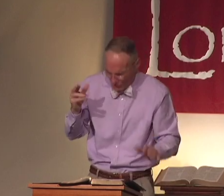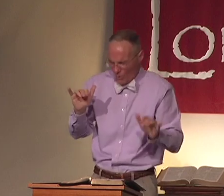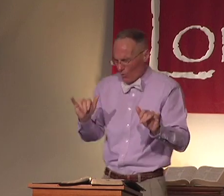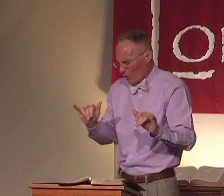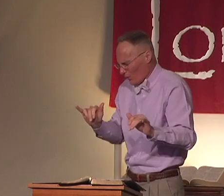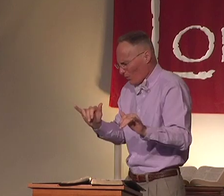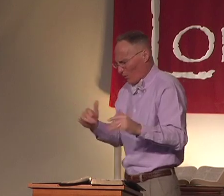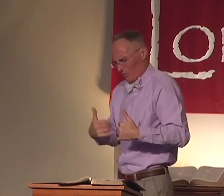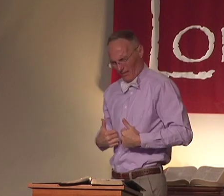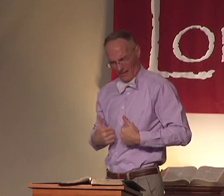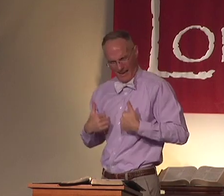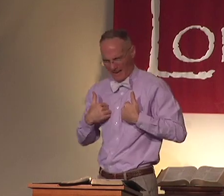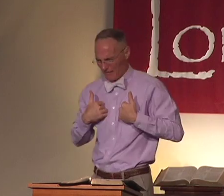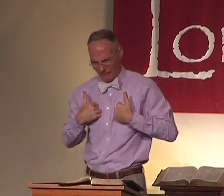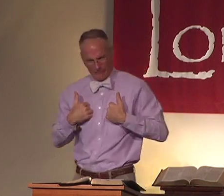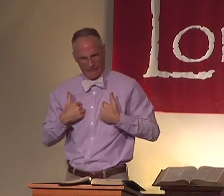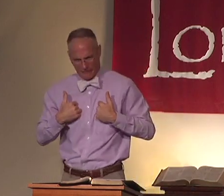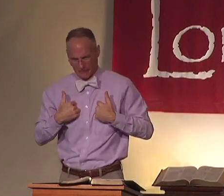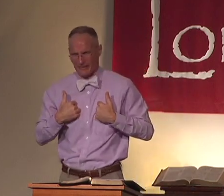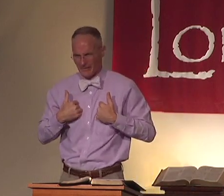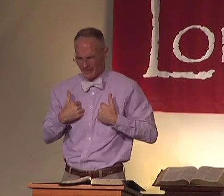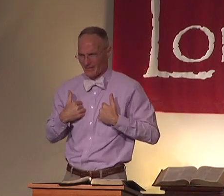and realize, oh, yes. Life.